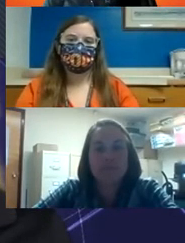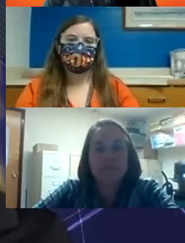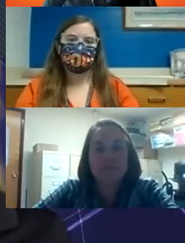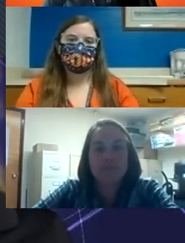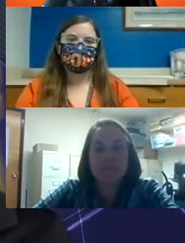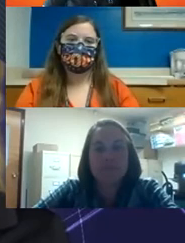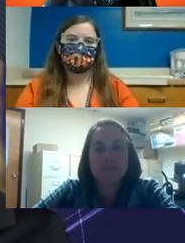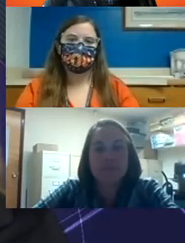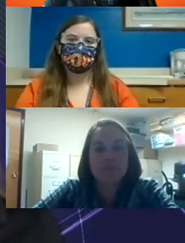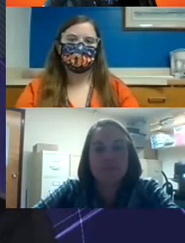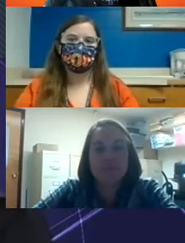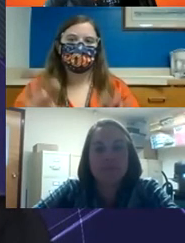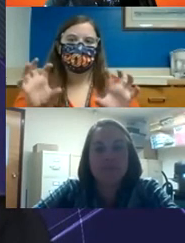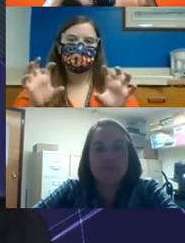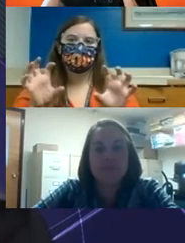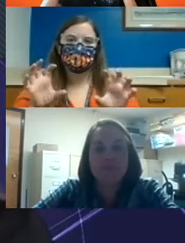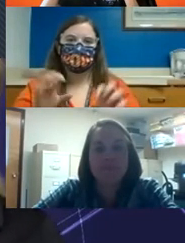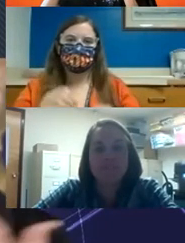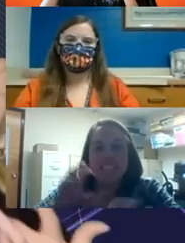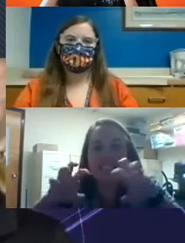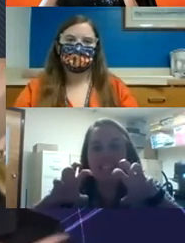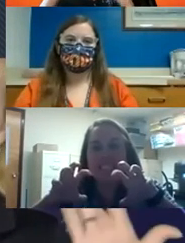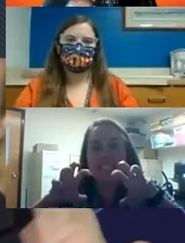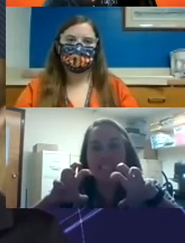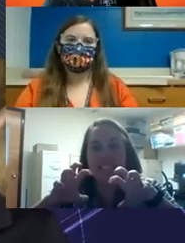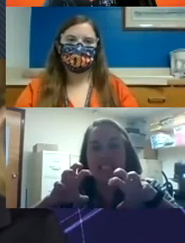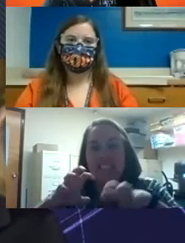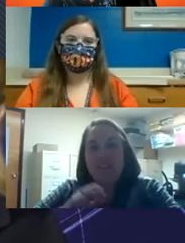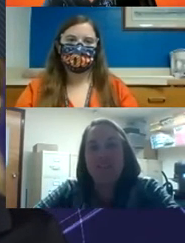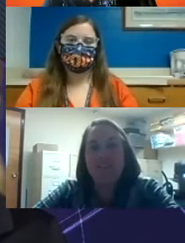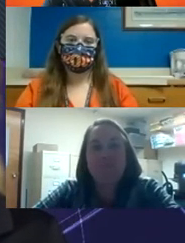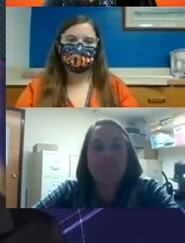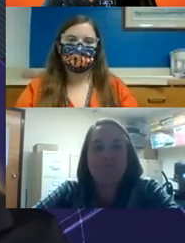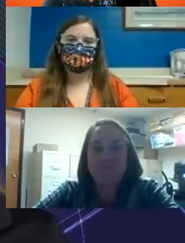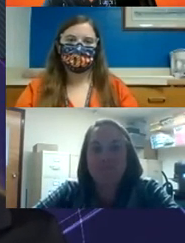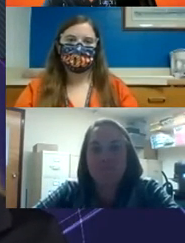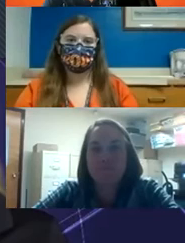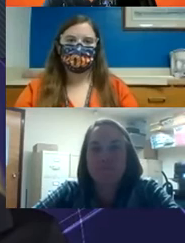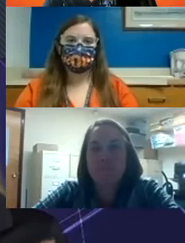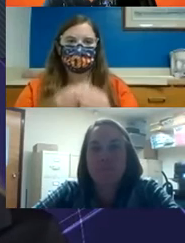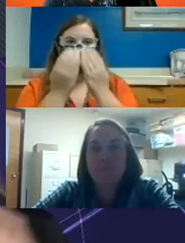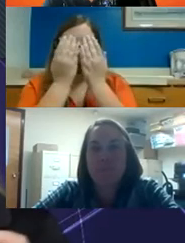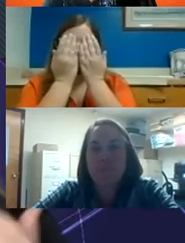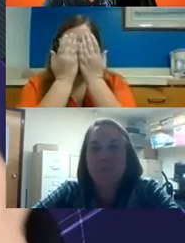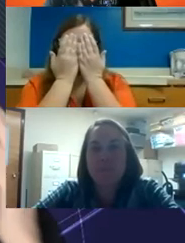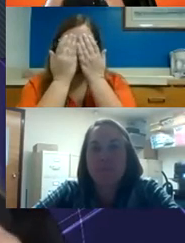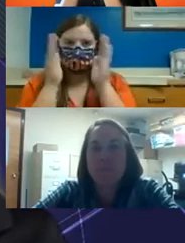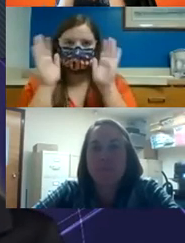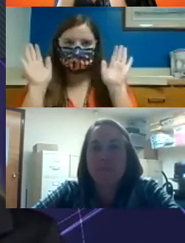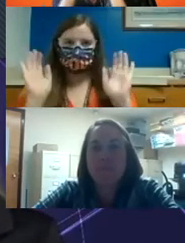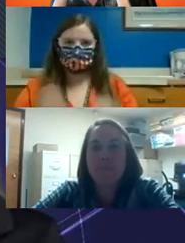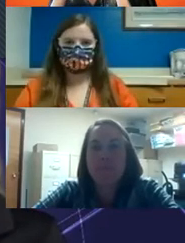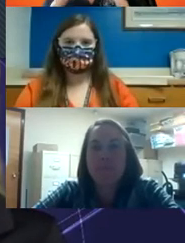All the little monsters were excited for school. Today was the great Halloween